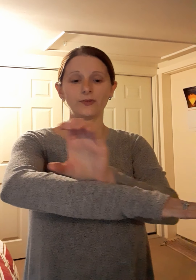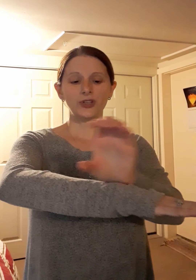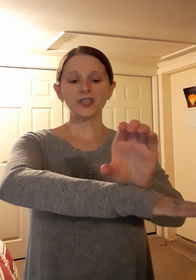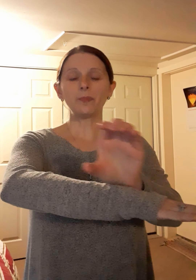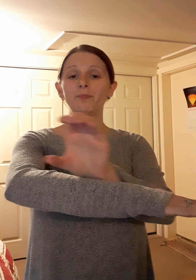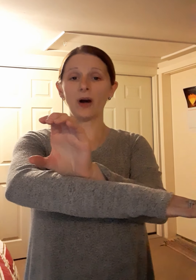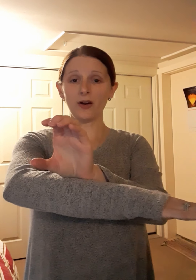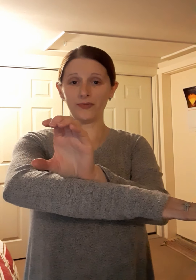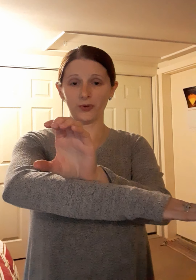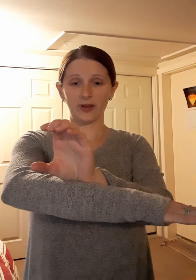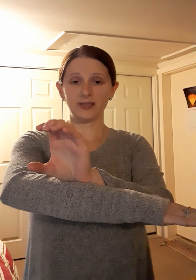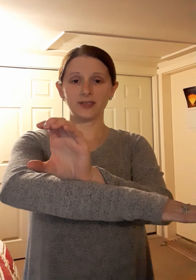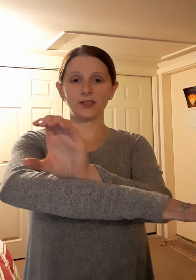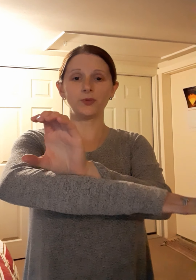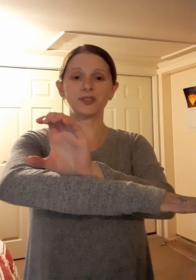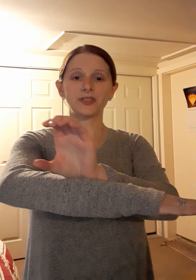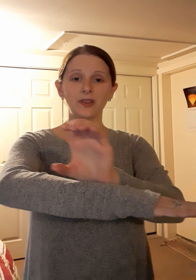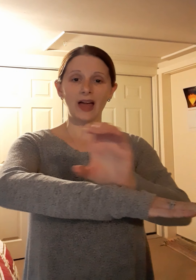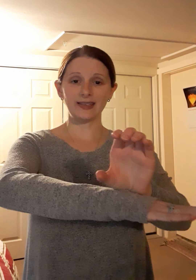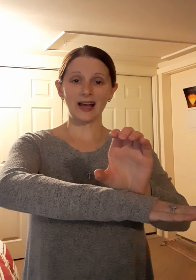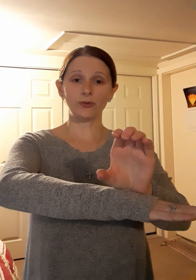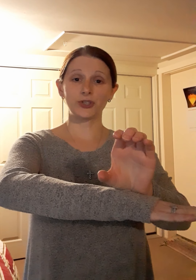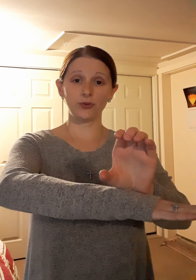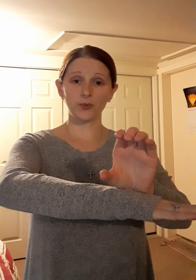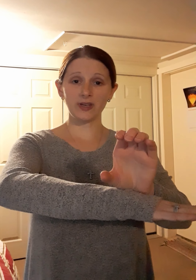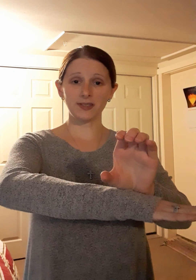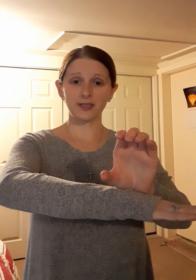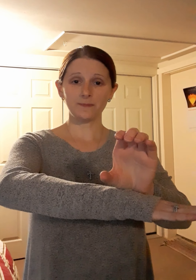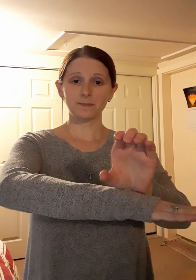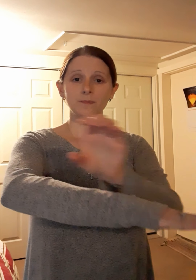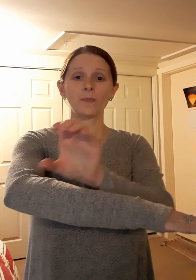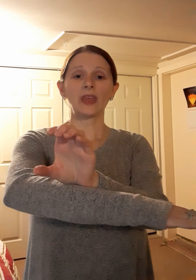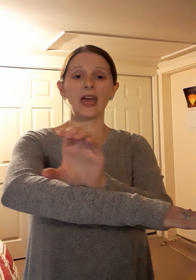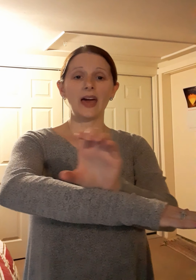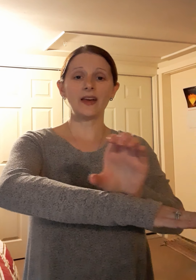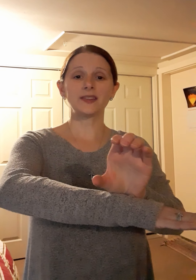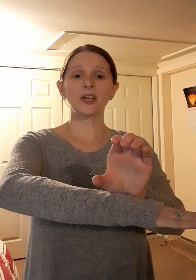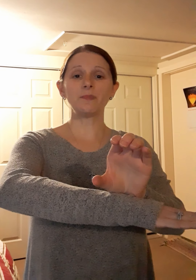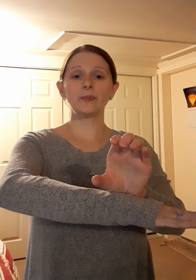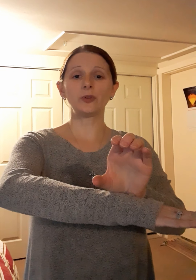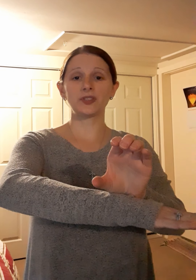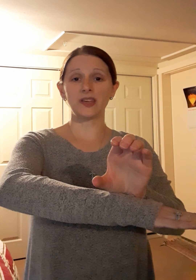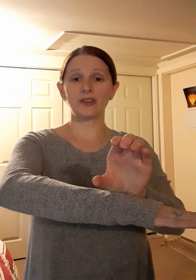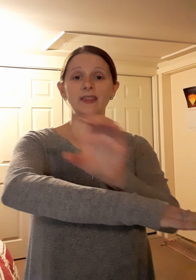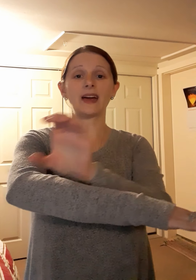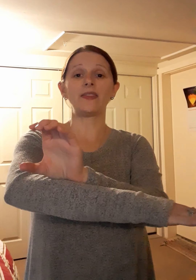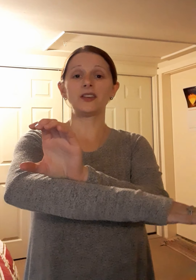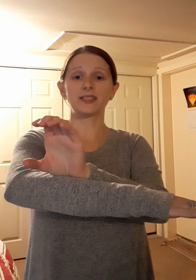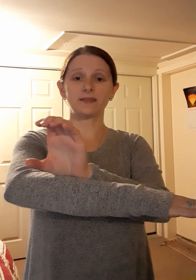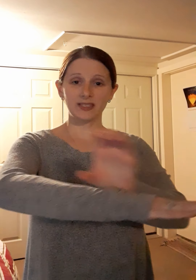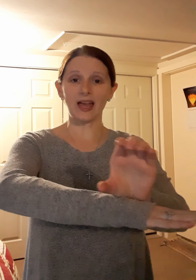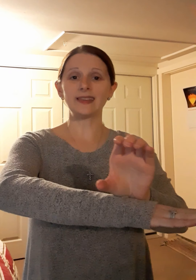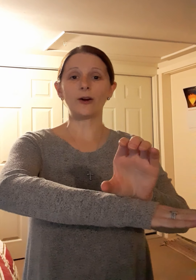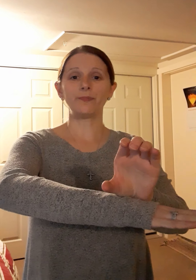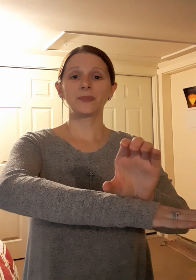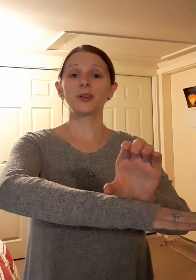just above the wrist, you slide down to the wrist, and then some people just leave it like that. They just slide down.